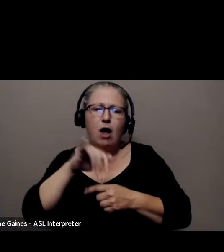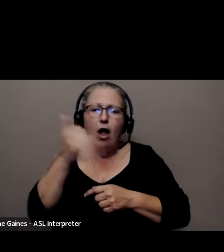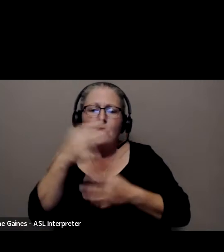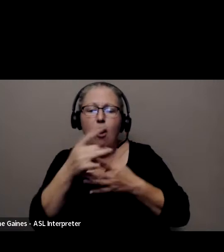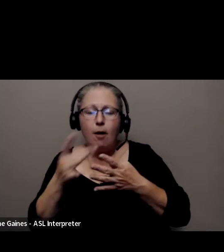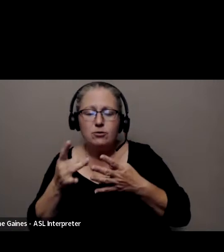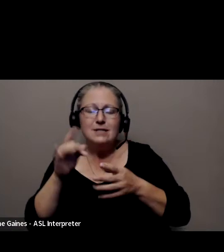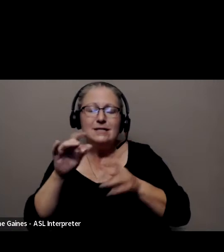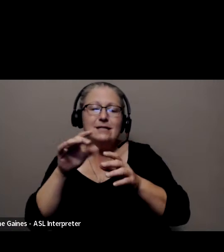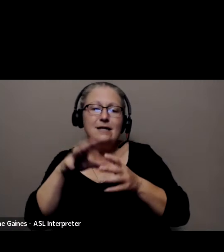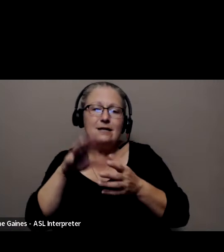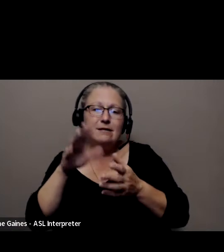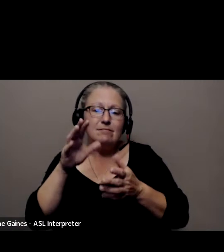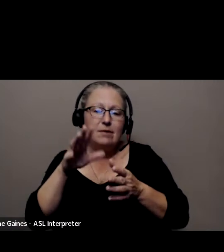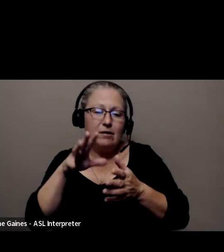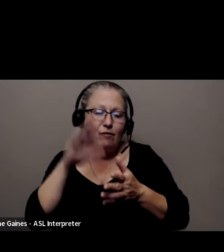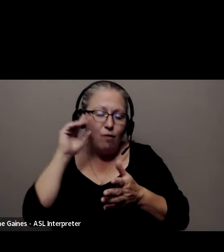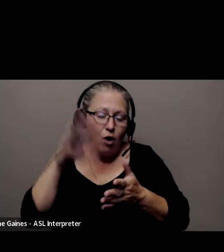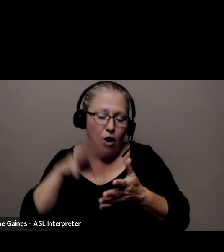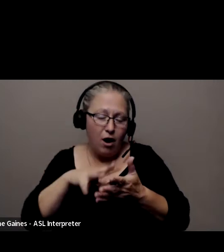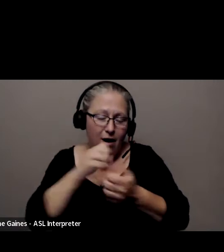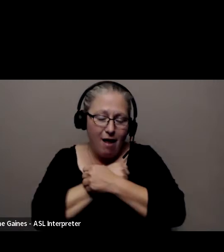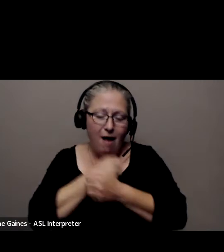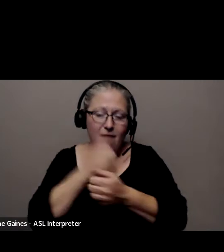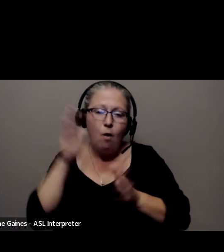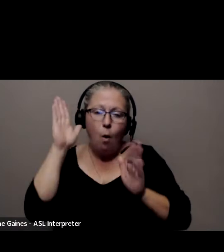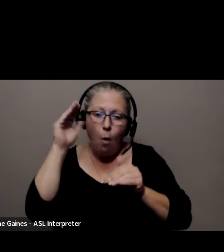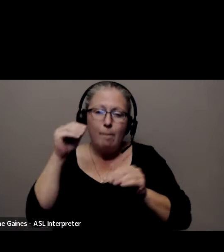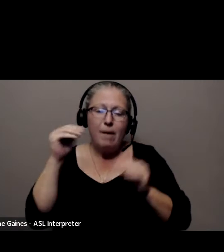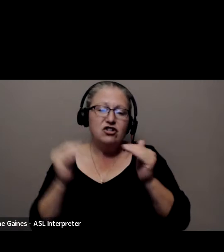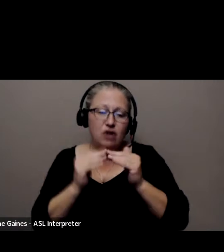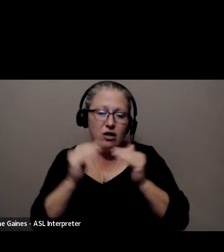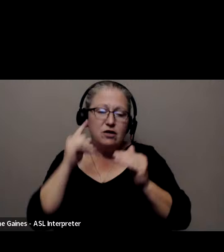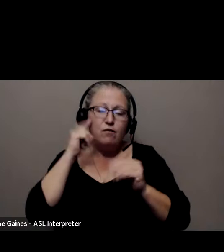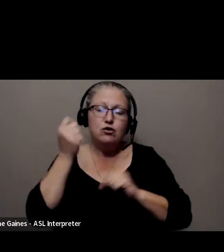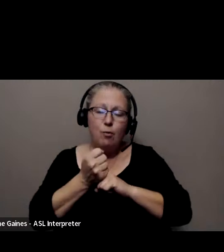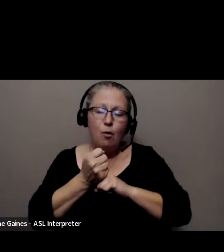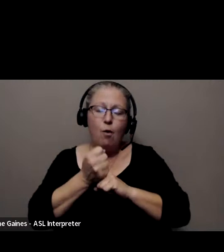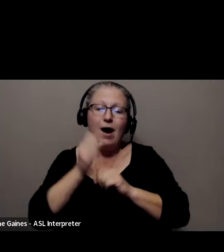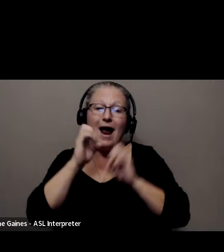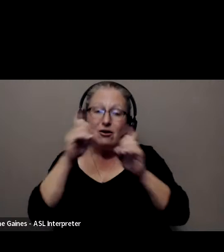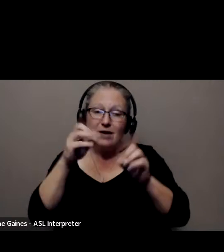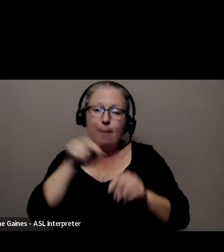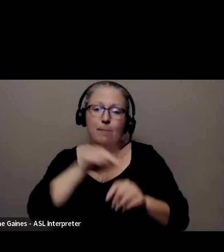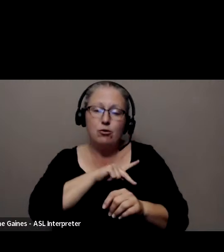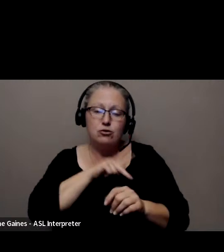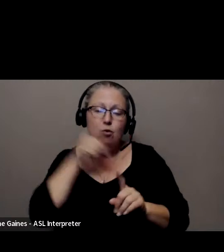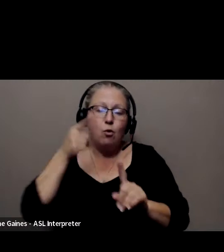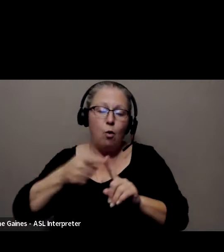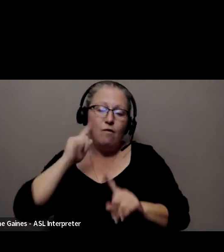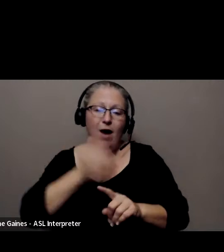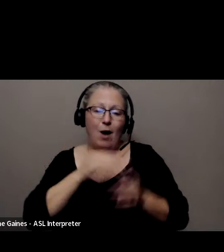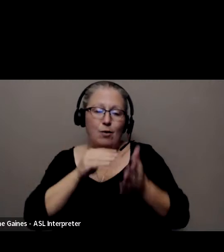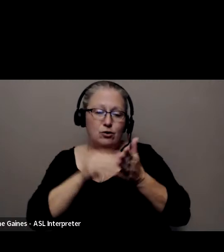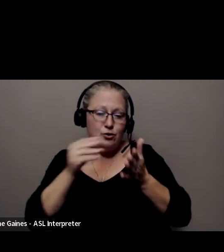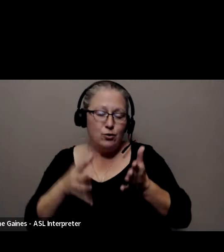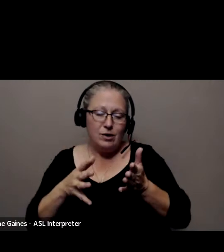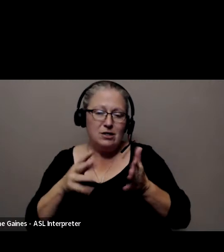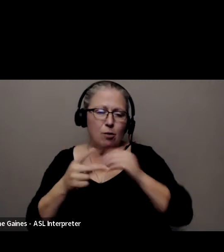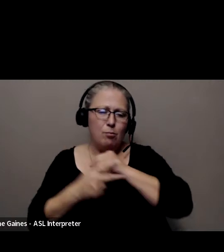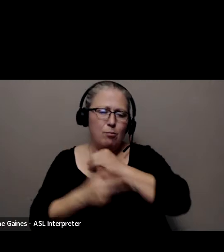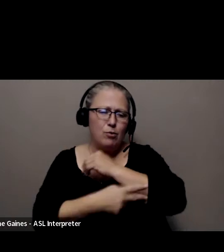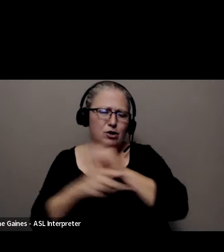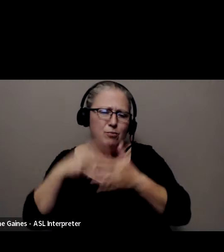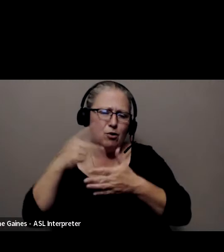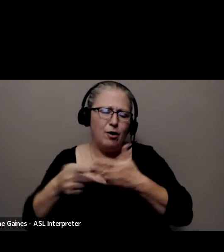in love, hope, and justice in order to support the educational and personal goals of our students. The Bridge